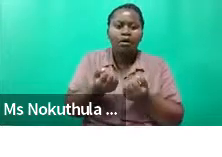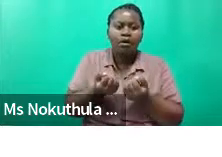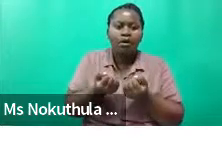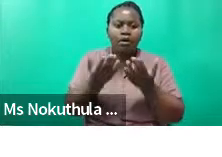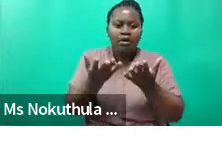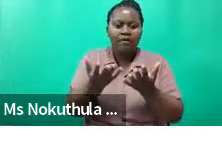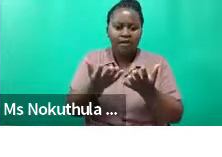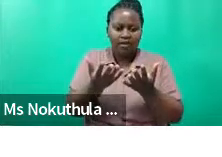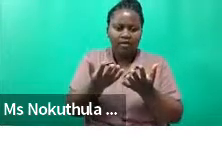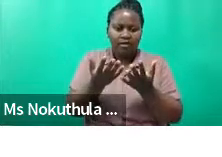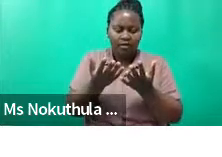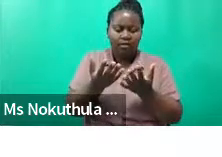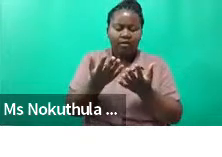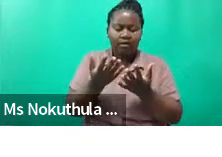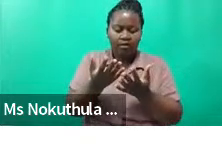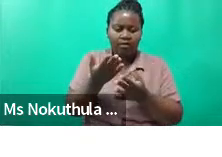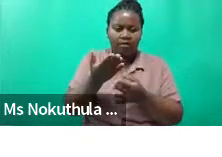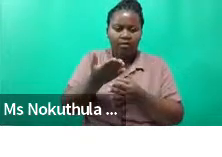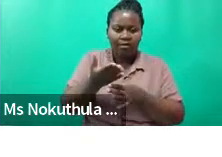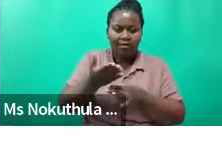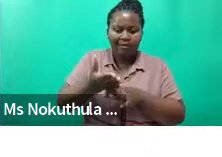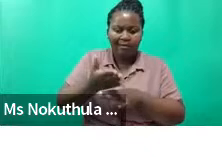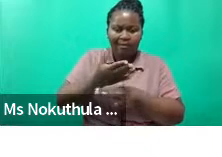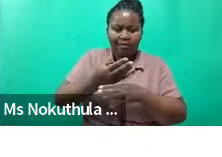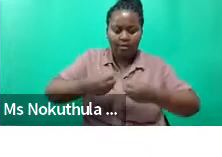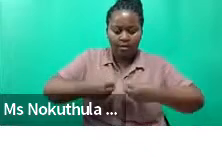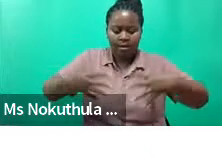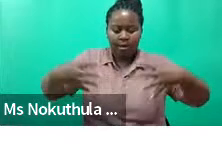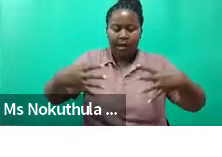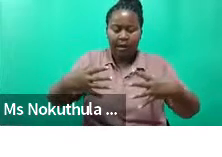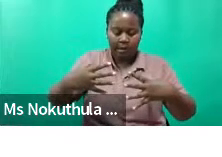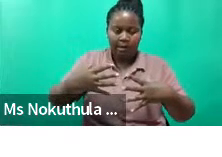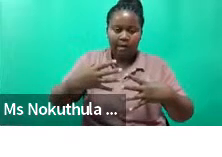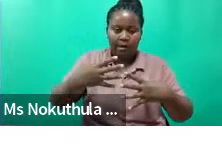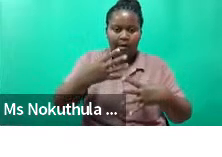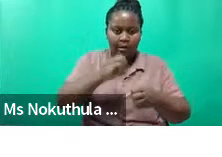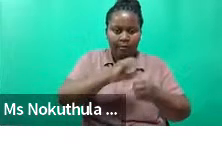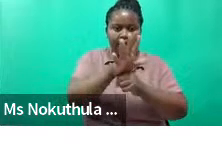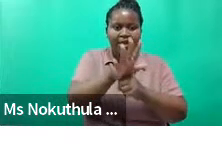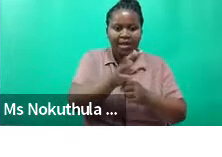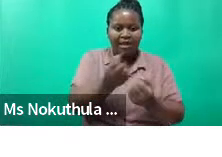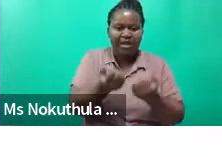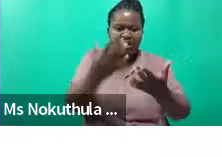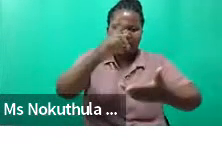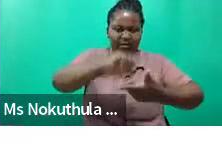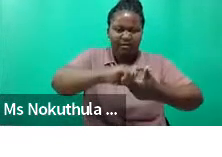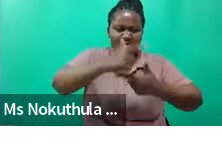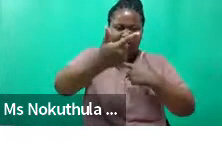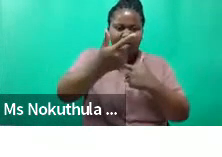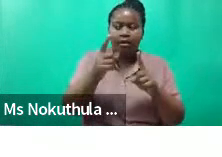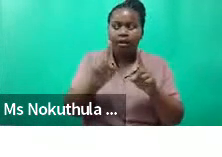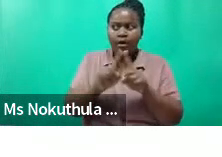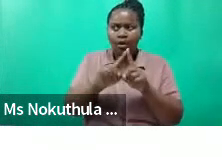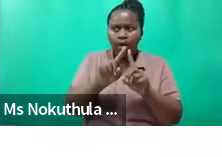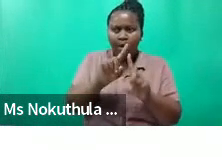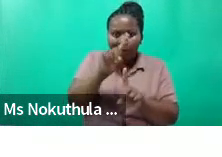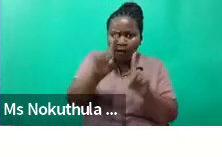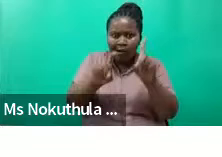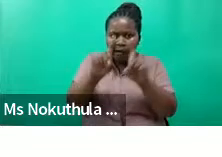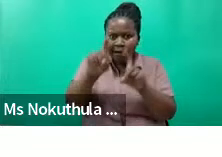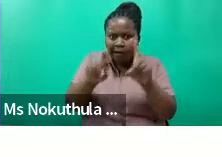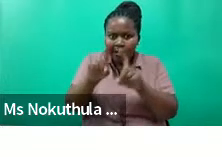beginning of a pandemic with a laptop, no inquiries was made with regards to how can